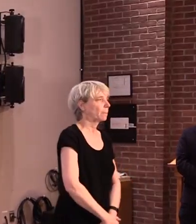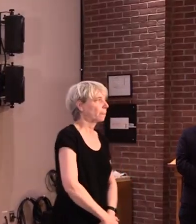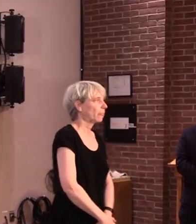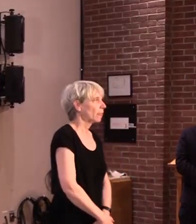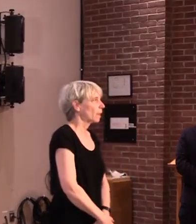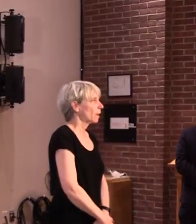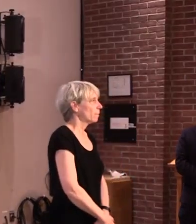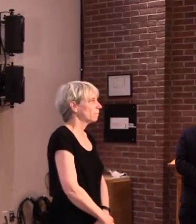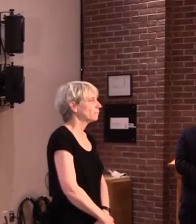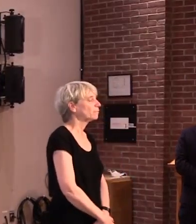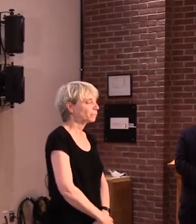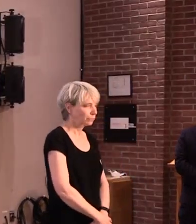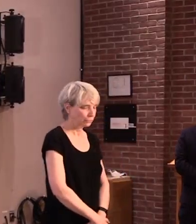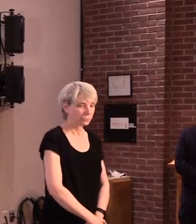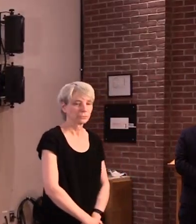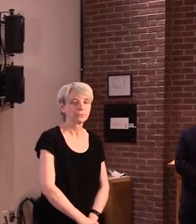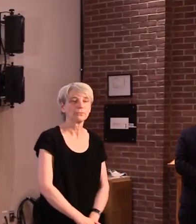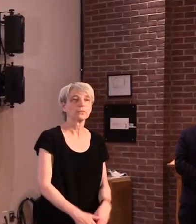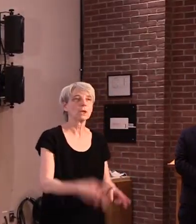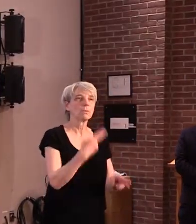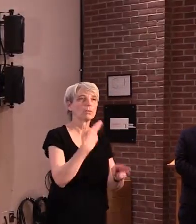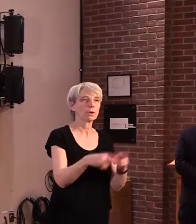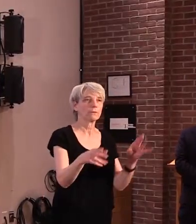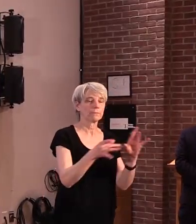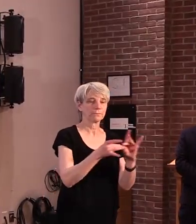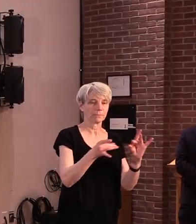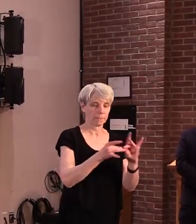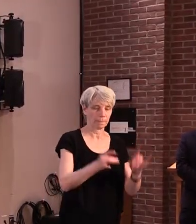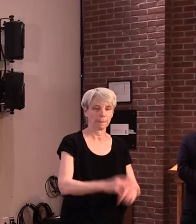Yeah, very, very briefly, just to add to that,